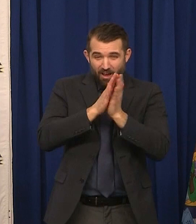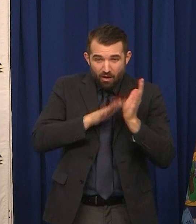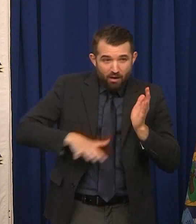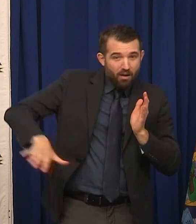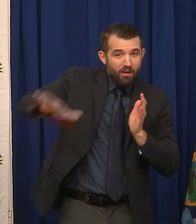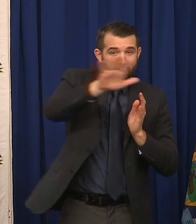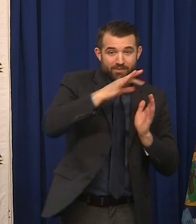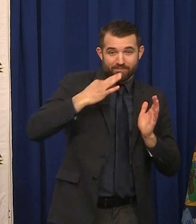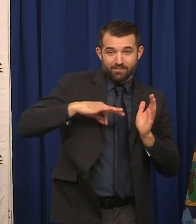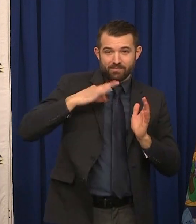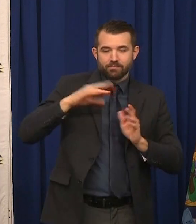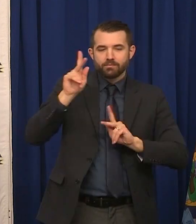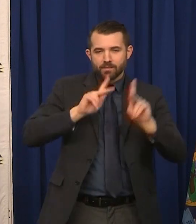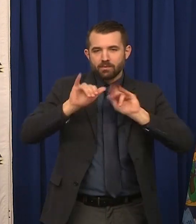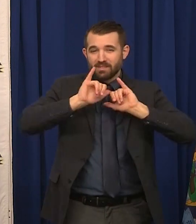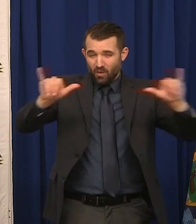possible,